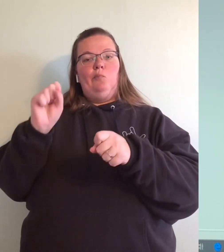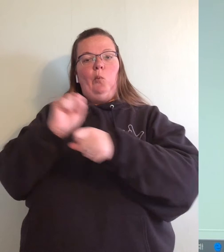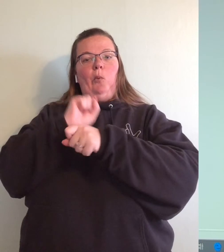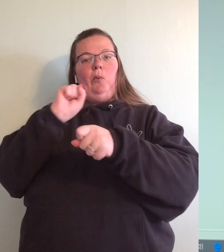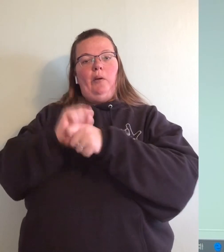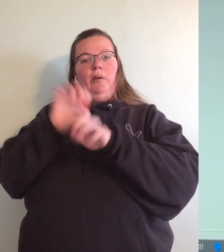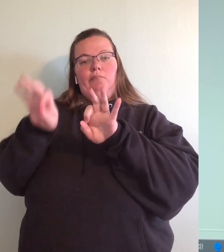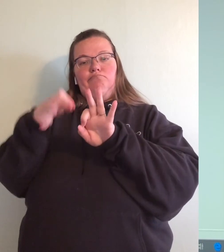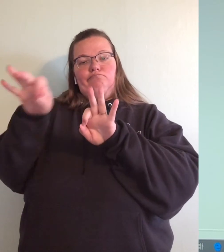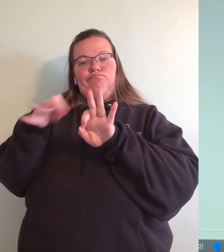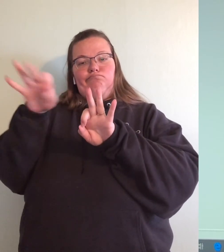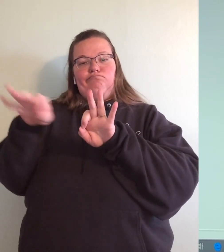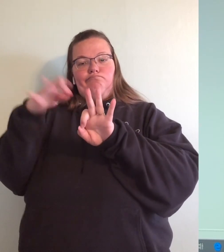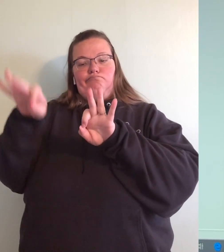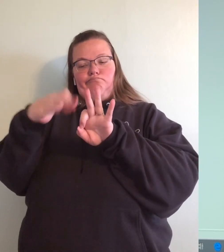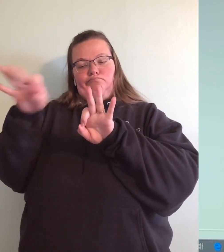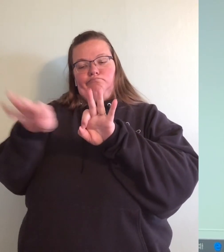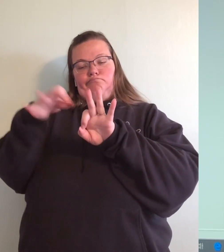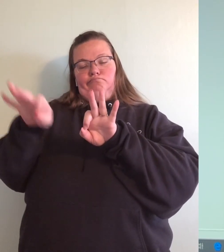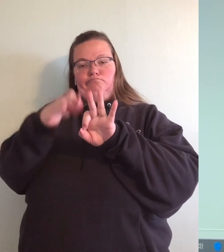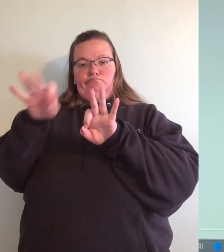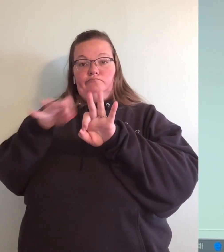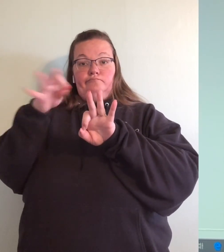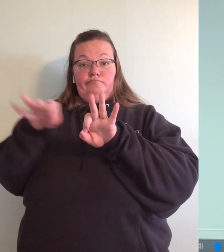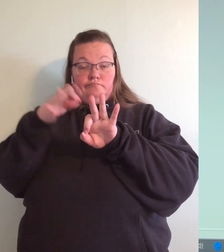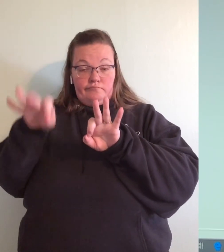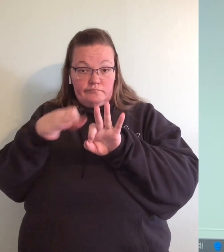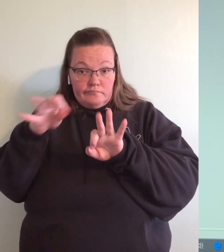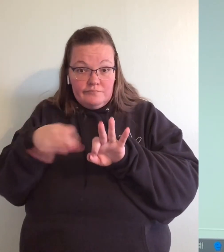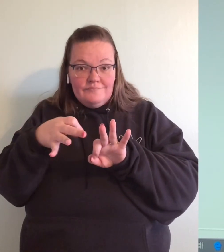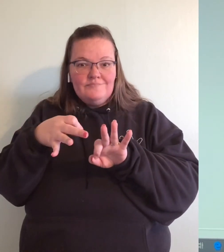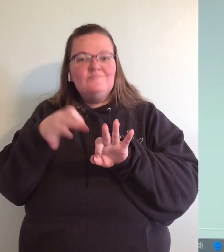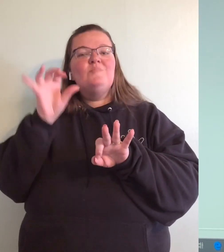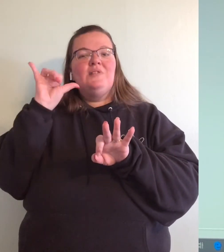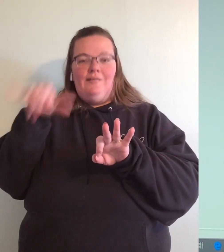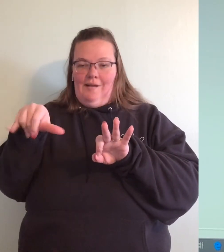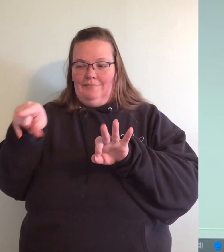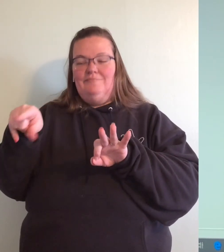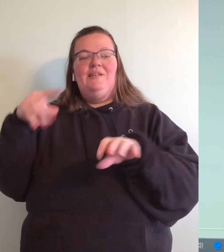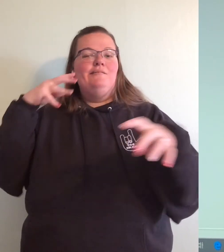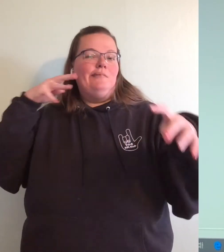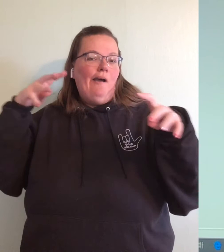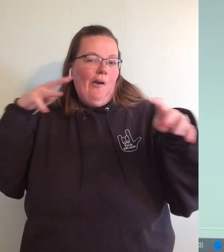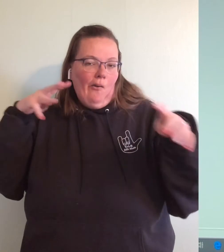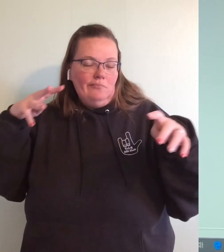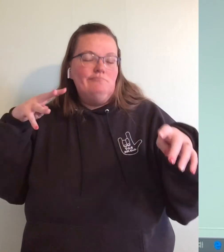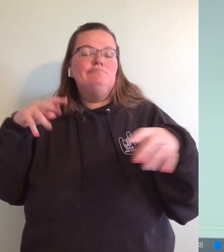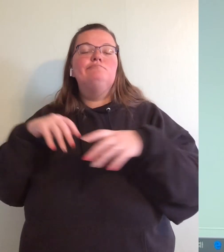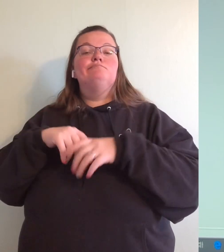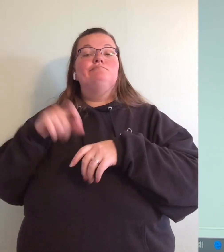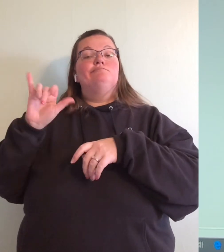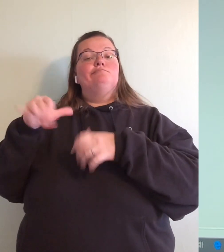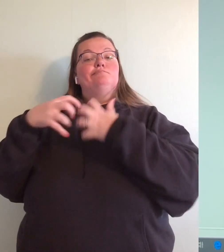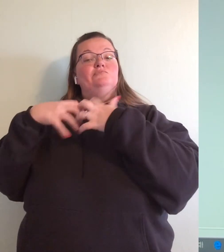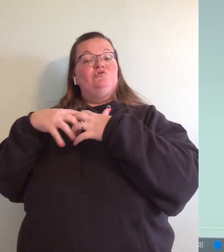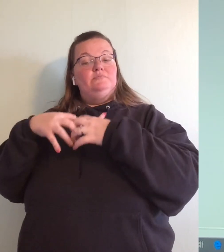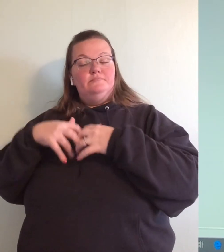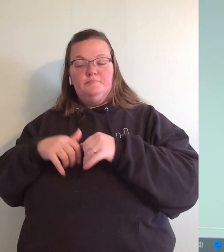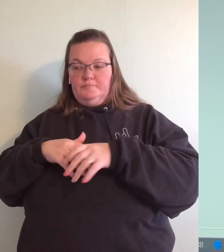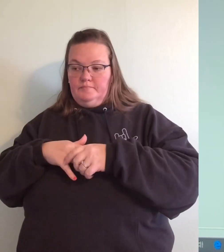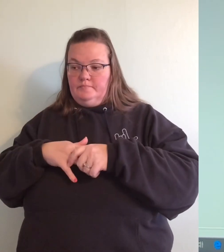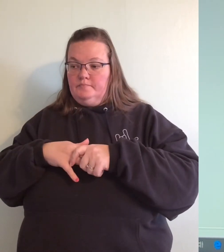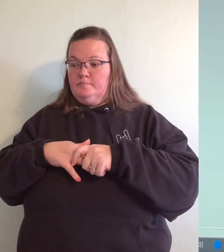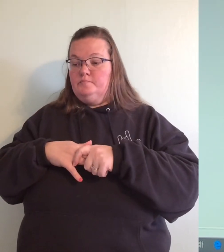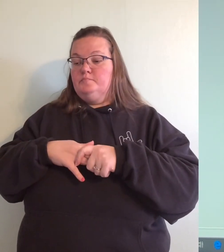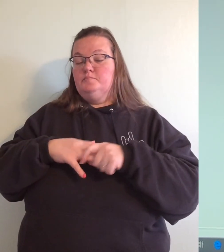working busily at her sewing machine. And it was from it that the sound came. She stopped her work and got up as soon as the